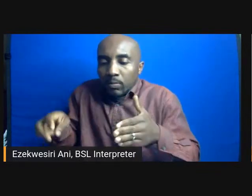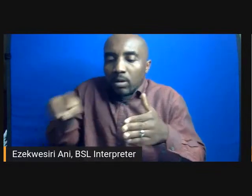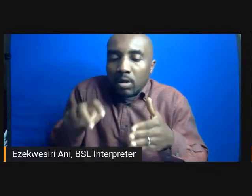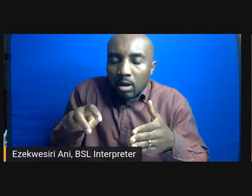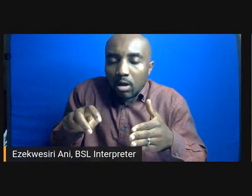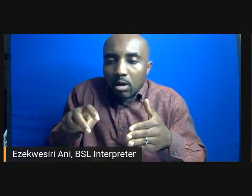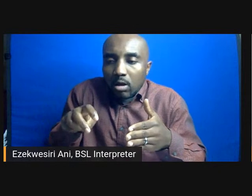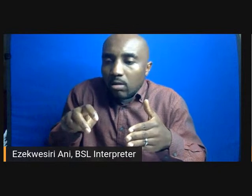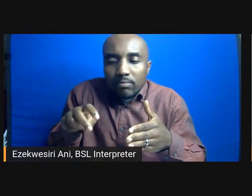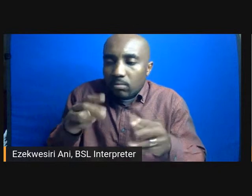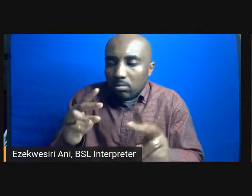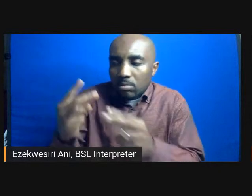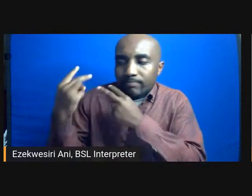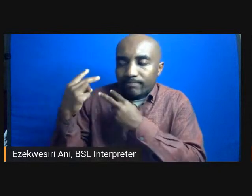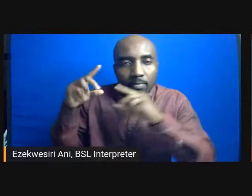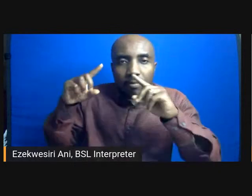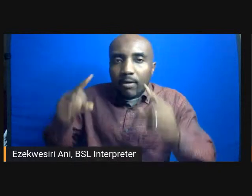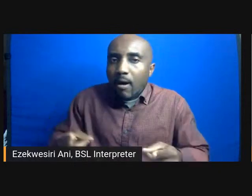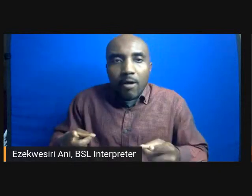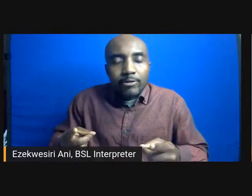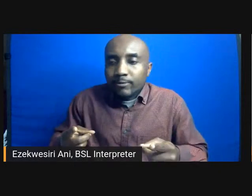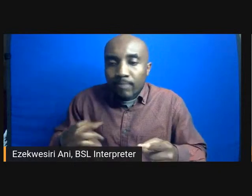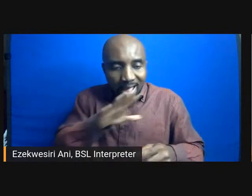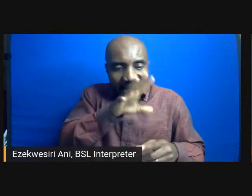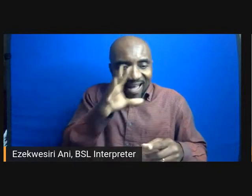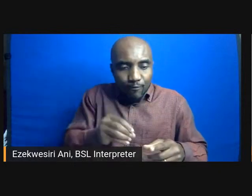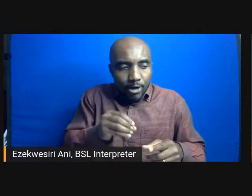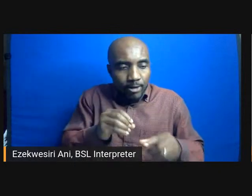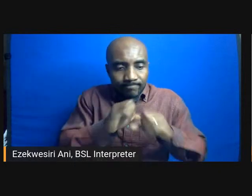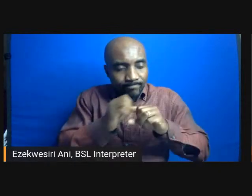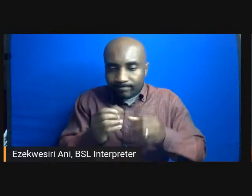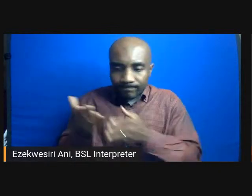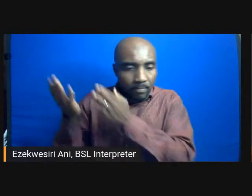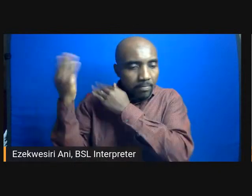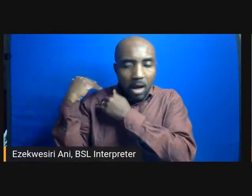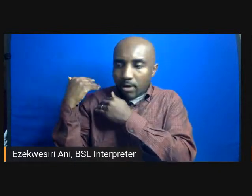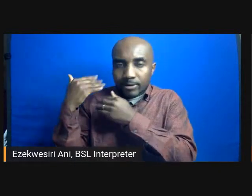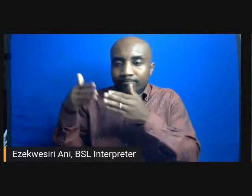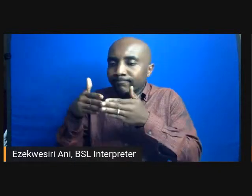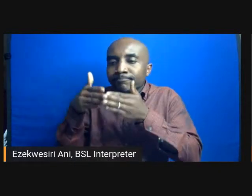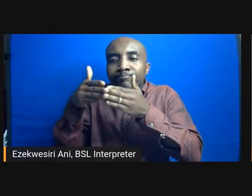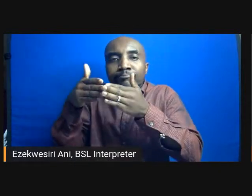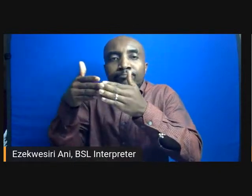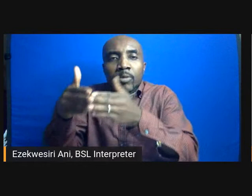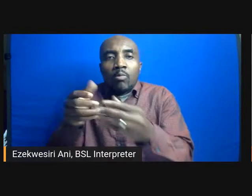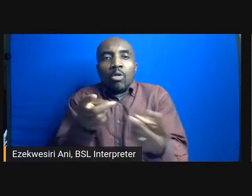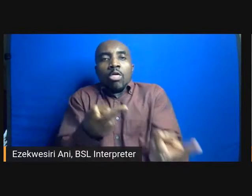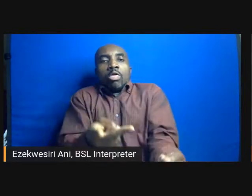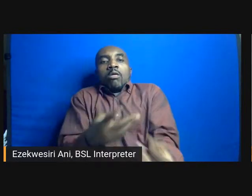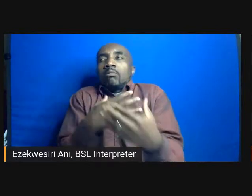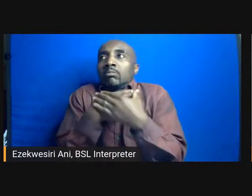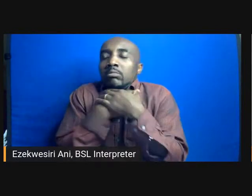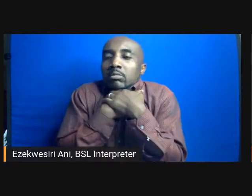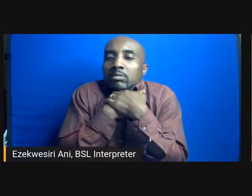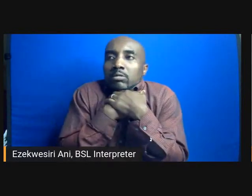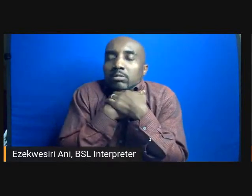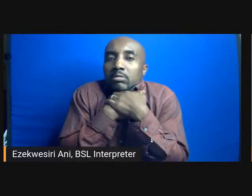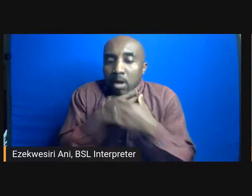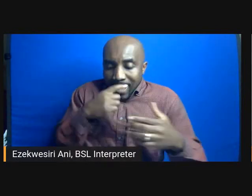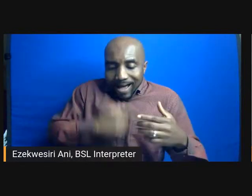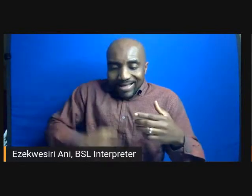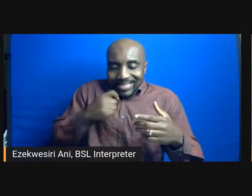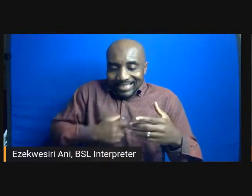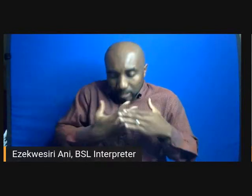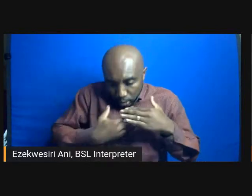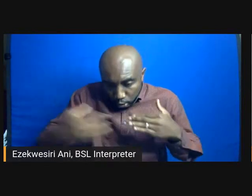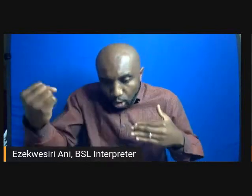they knew and take them to a place where who they were, what their identity was,